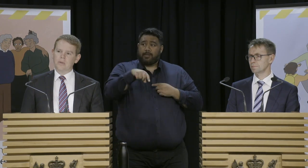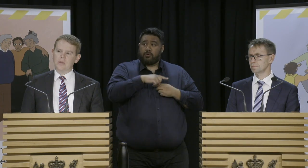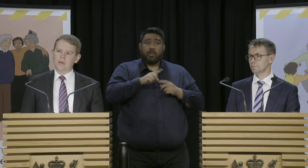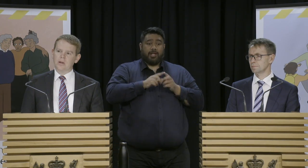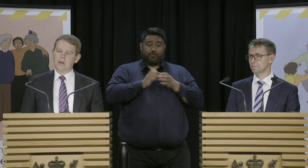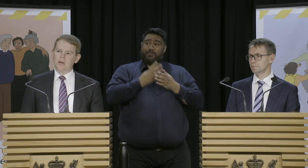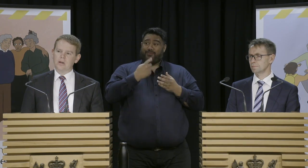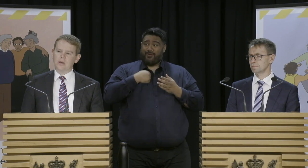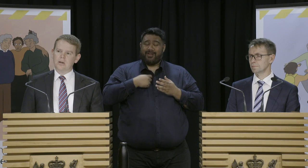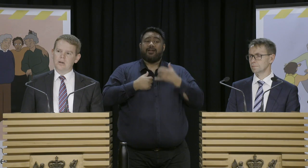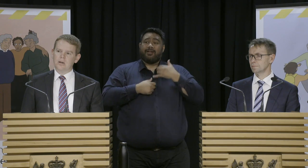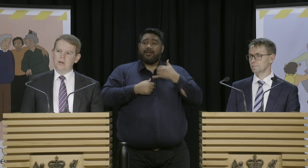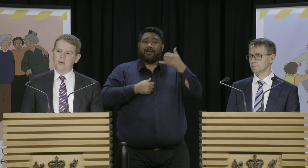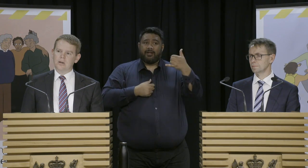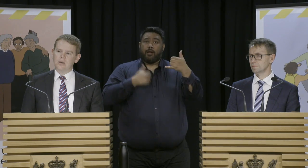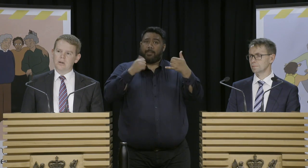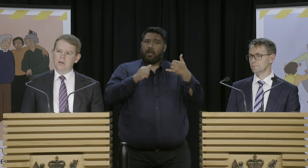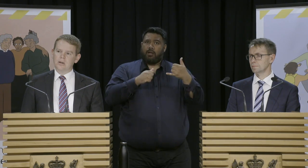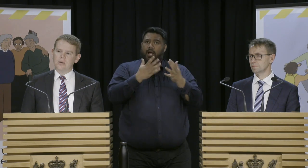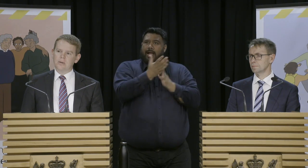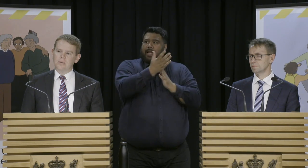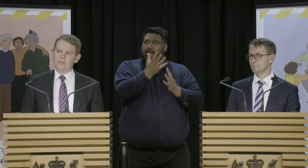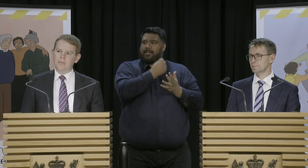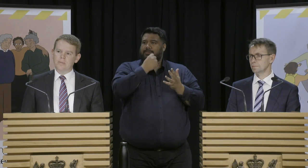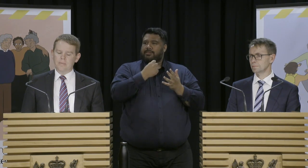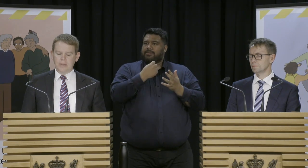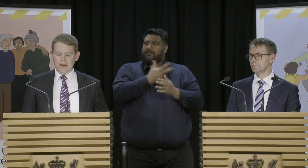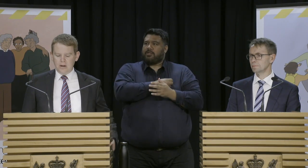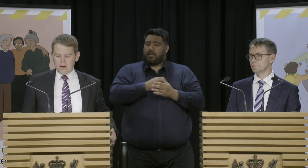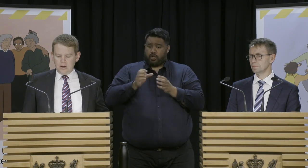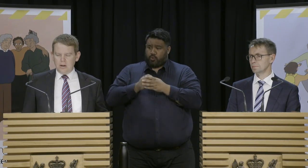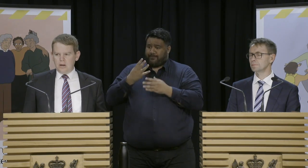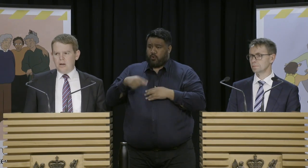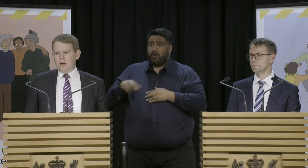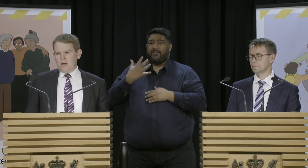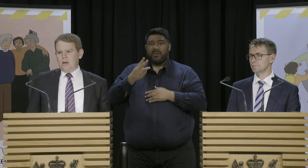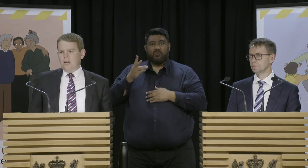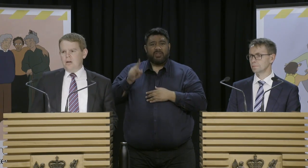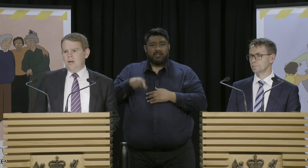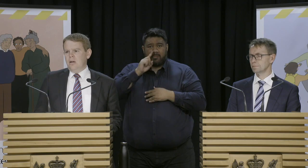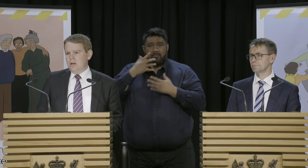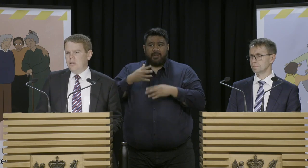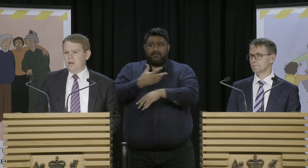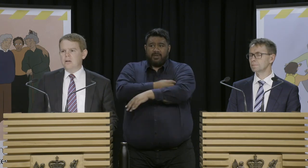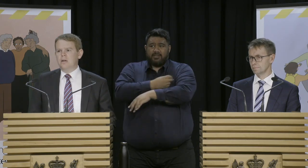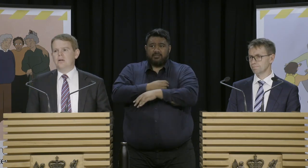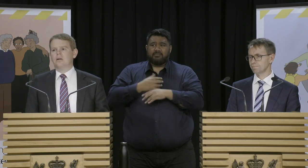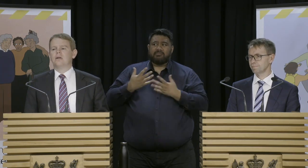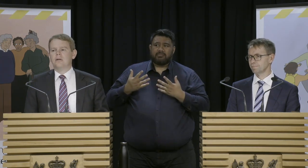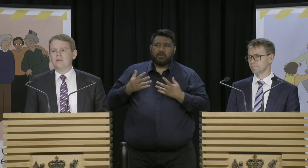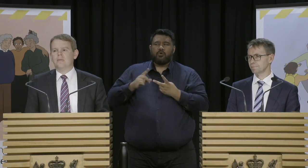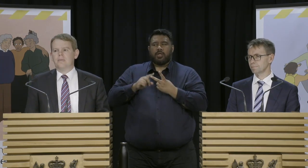4 and they're getting vaccinated. 53,000 now in Group 4 who've been vaccinated. Obviously some of them will be household contacts and stuff, and